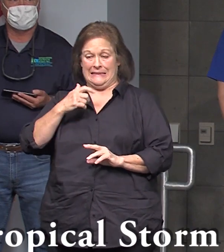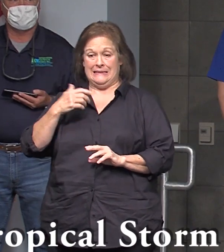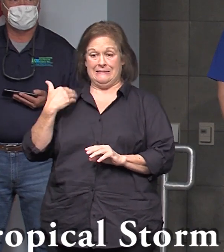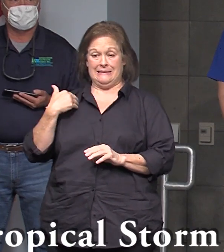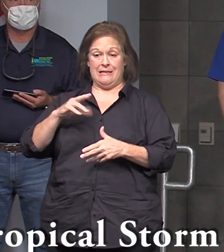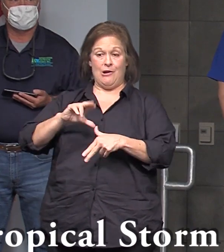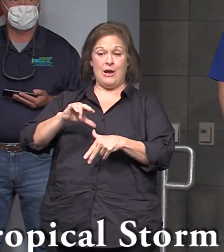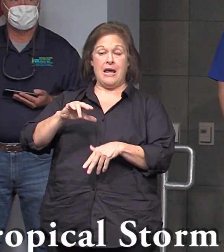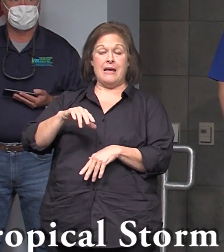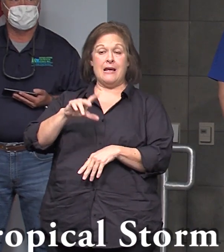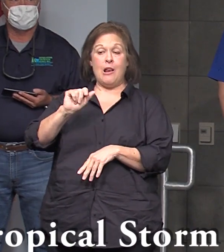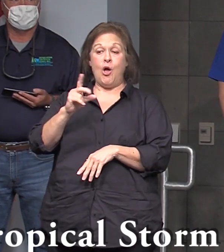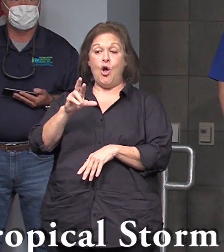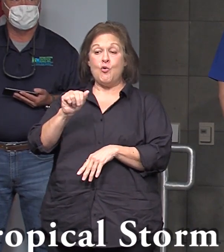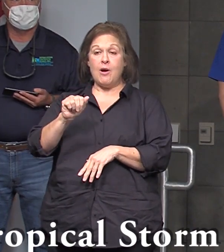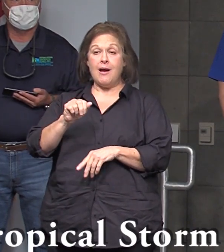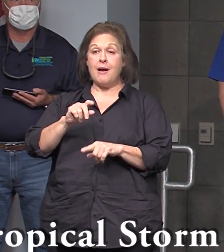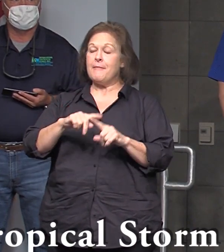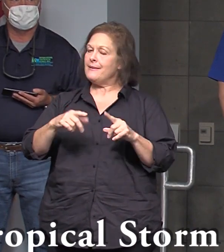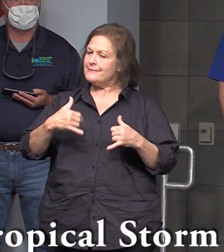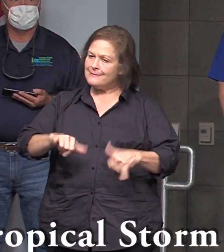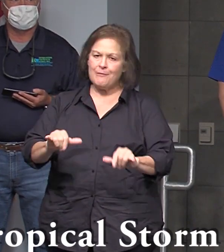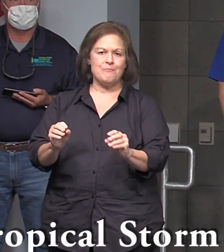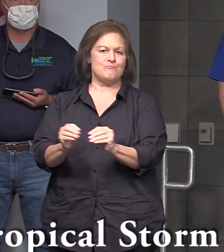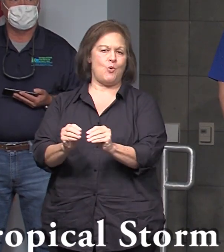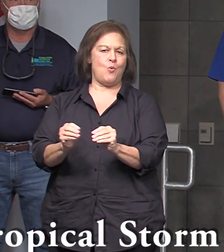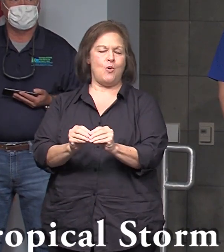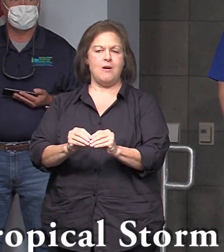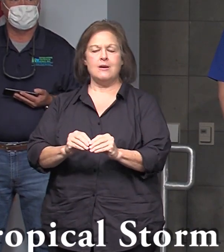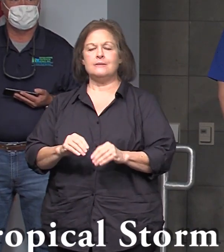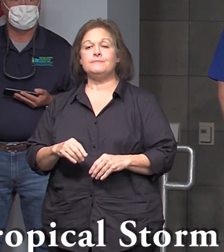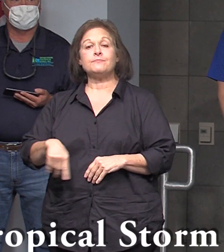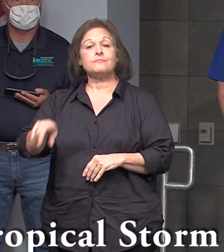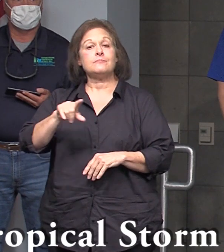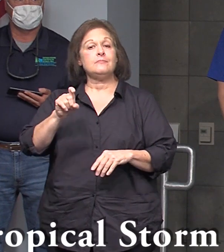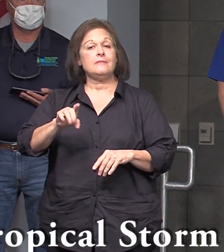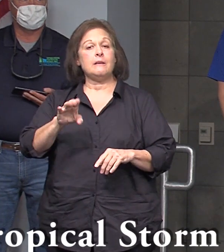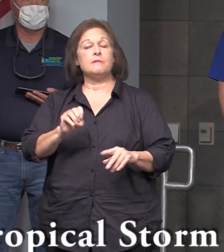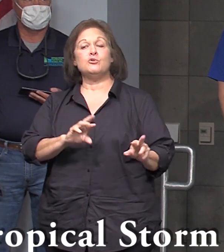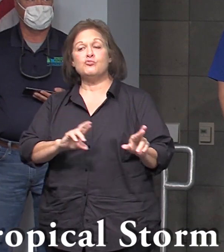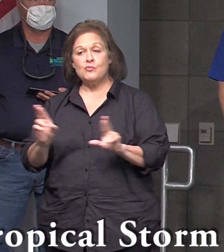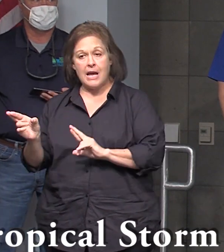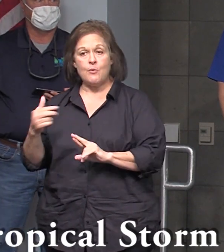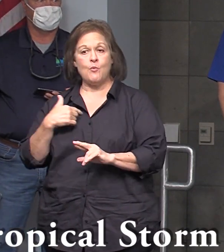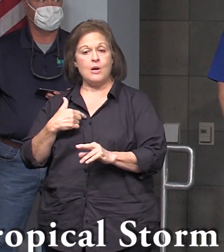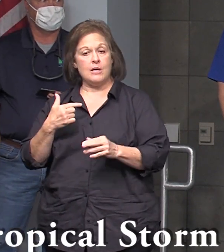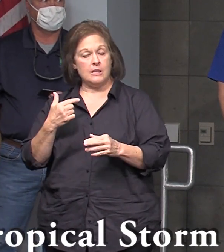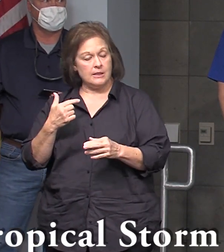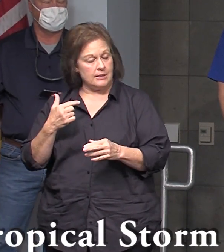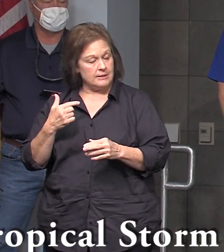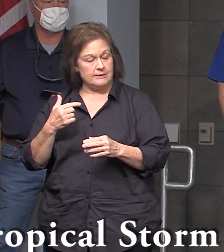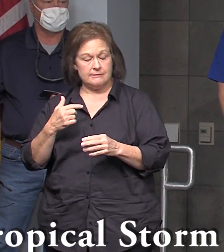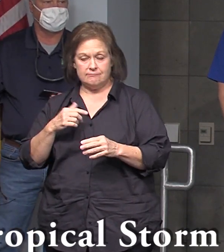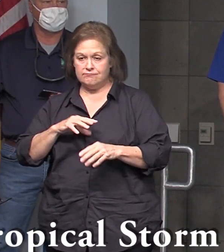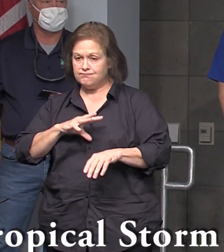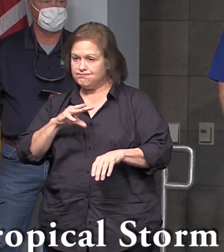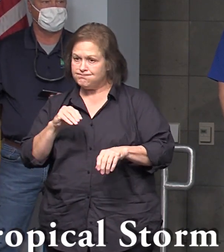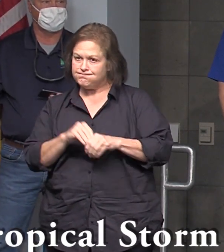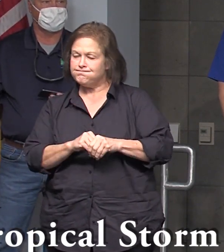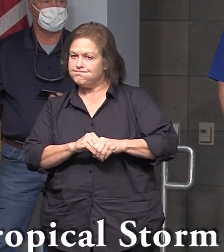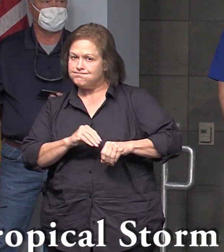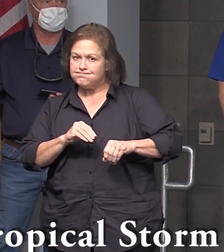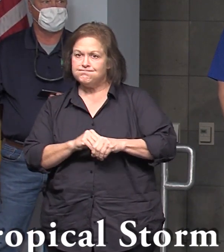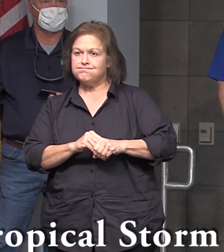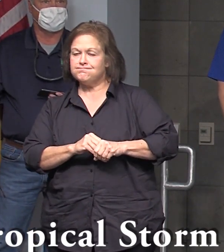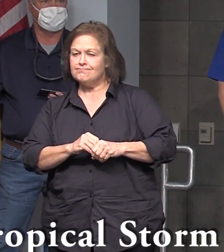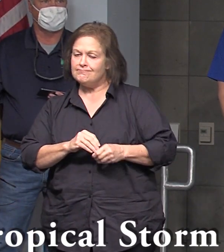okay? So citizens should be preparing. We want our drainage system. We have invested a lot of money in our drainage system,